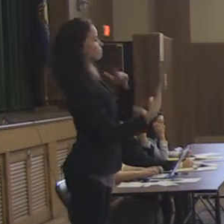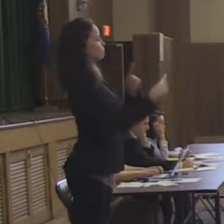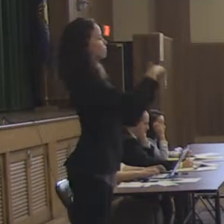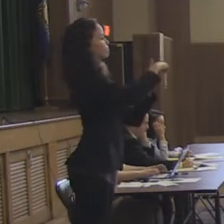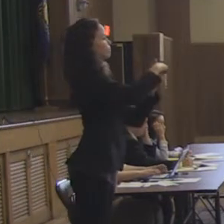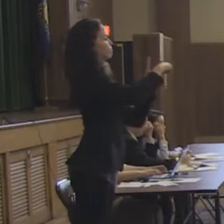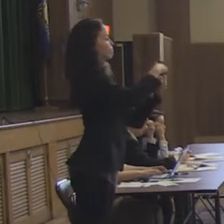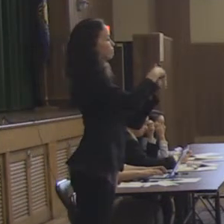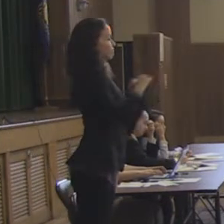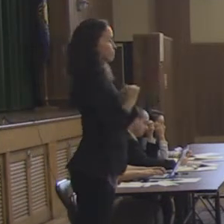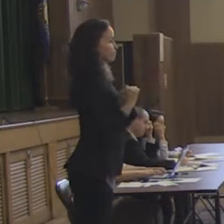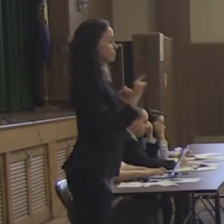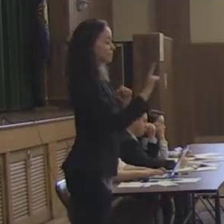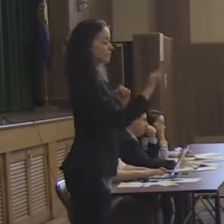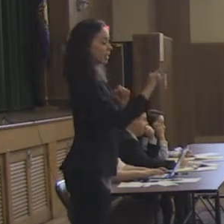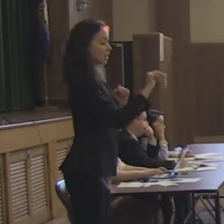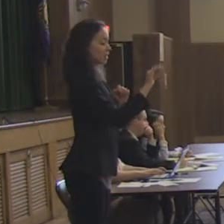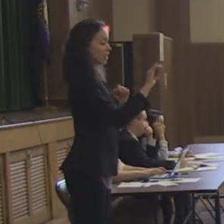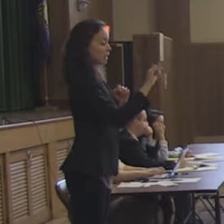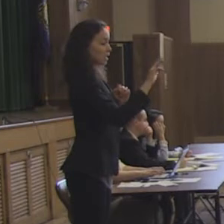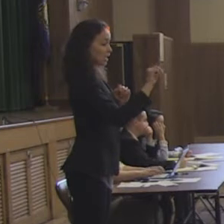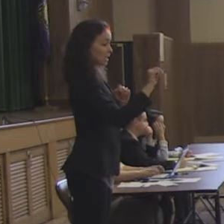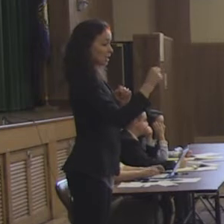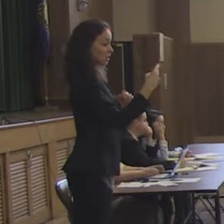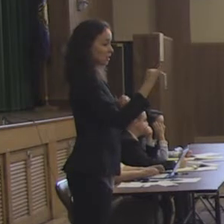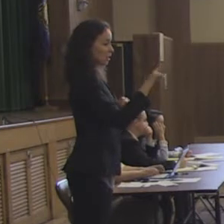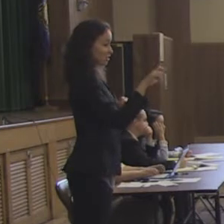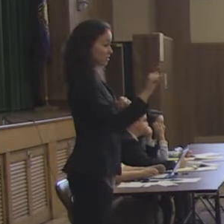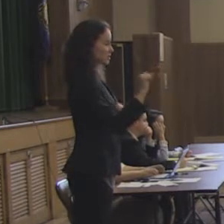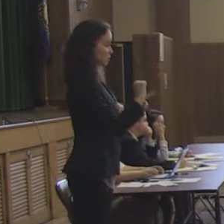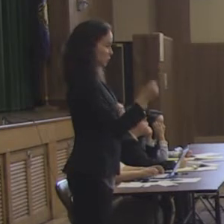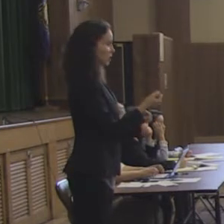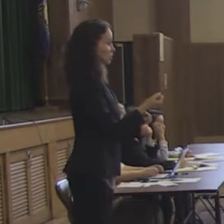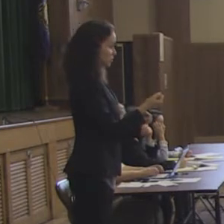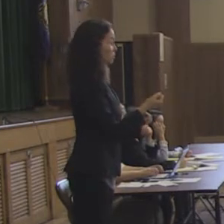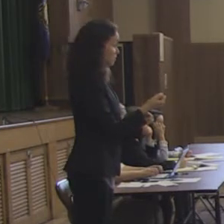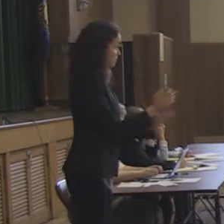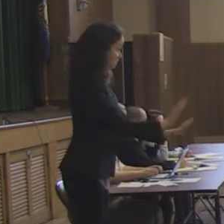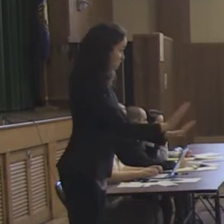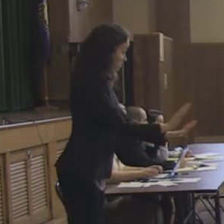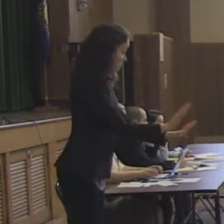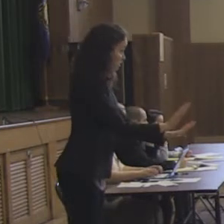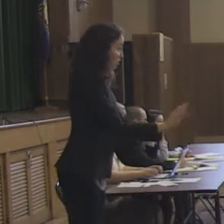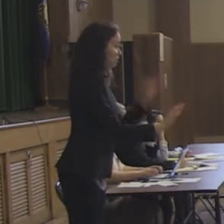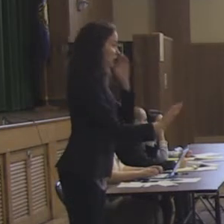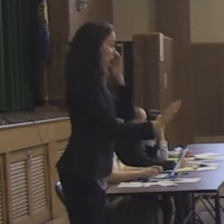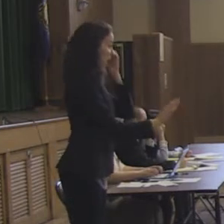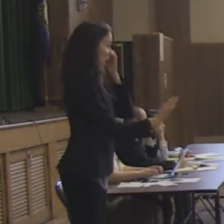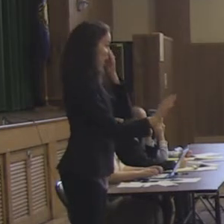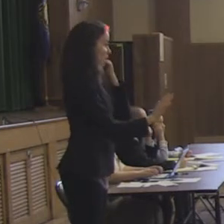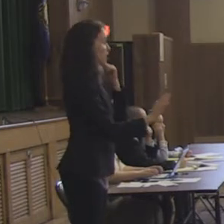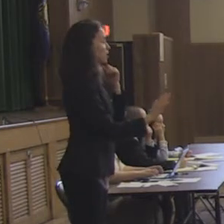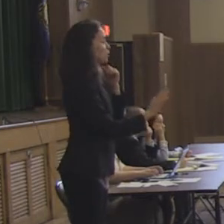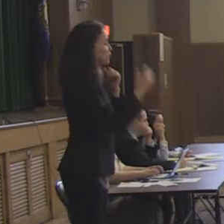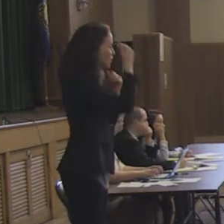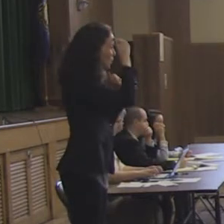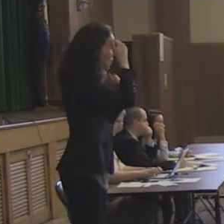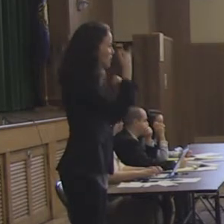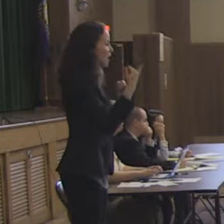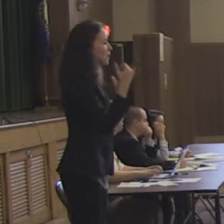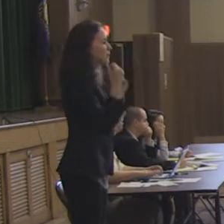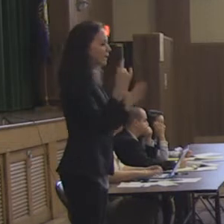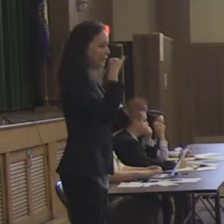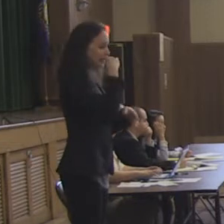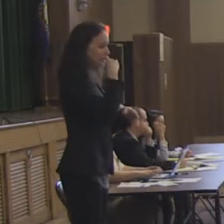Hill situation is just that. You have, and we now know how many kids were up there from